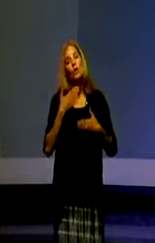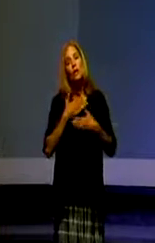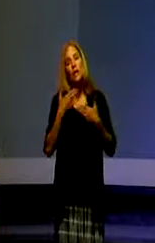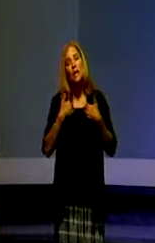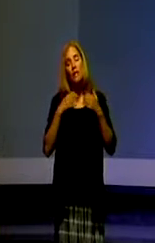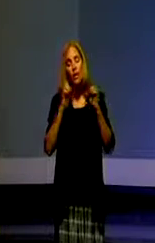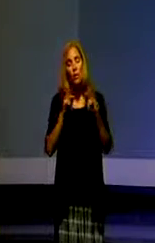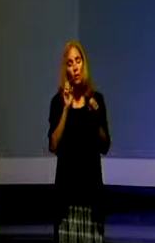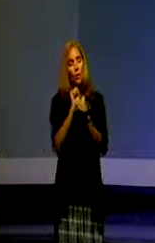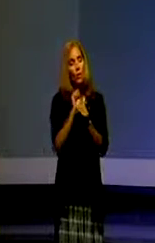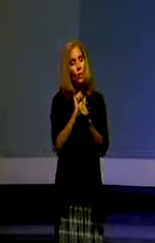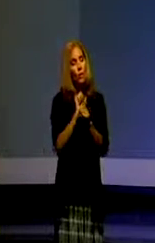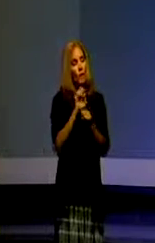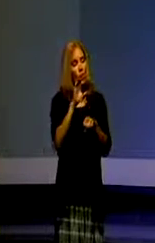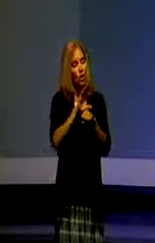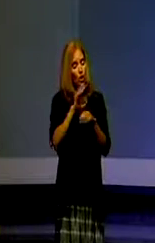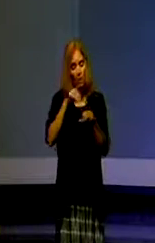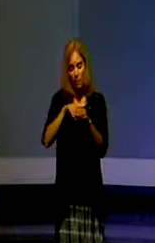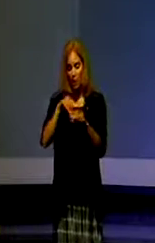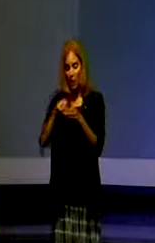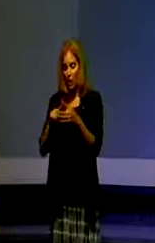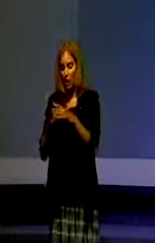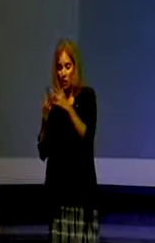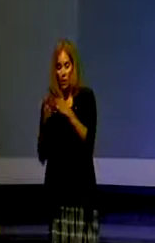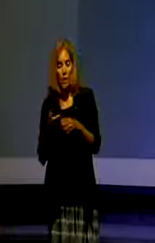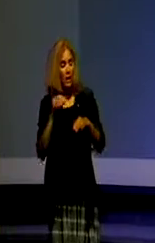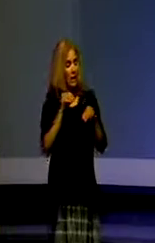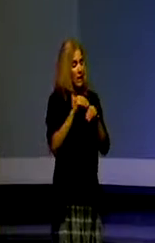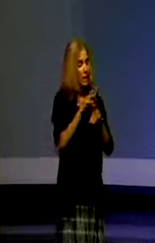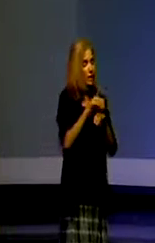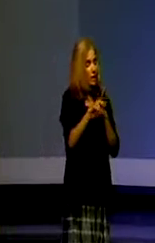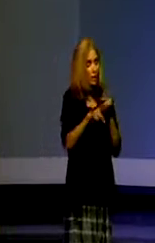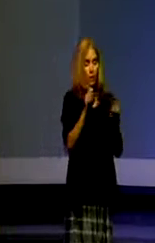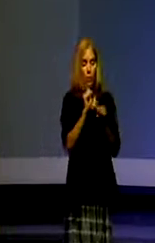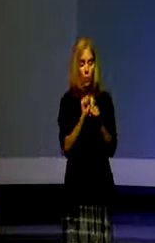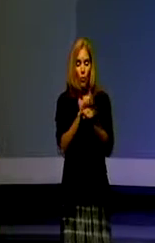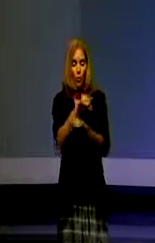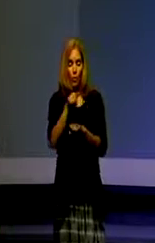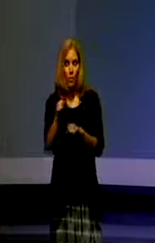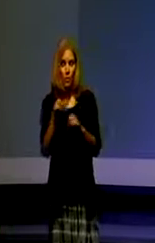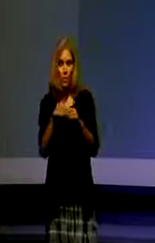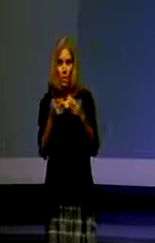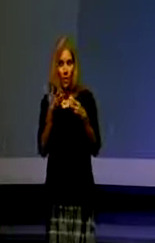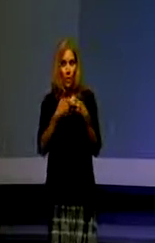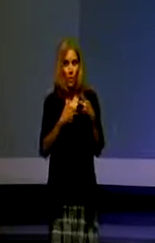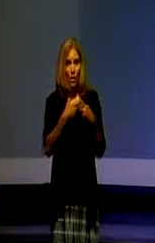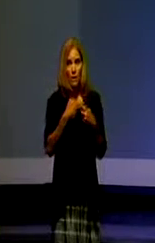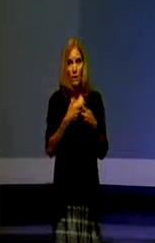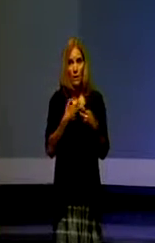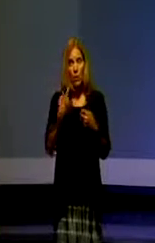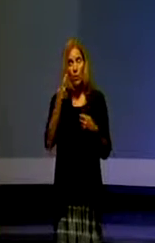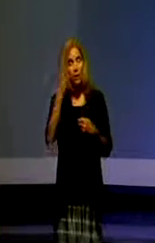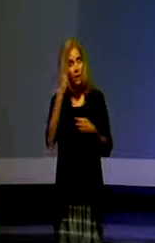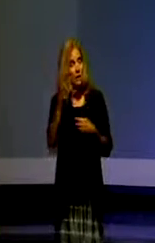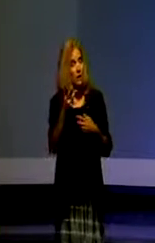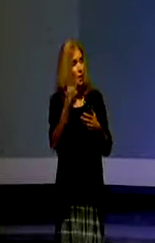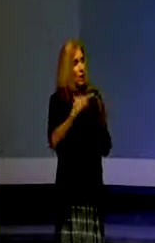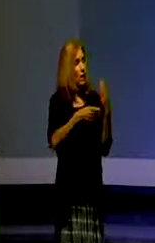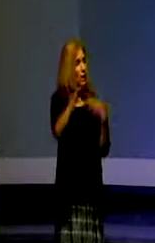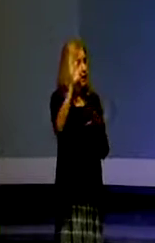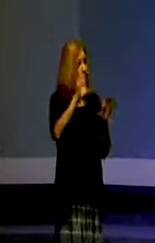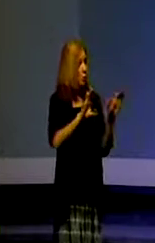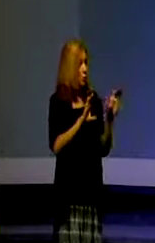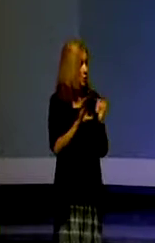to work with church planters. We counsel people, we work with them on their problems, and we see what God is